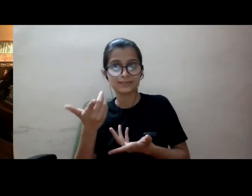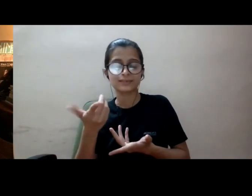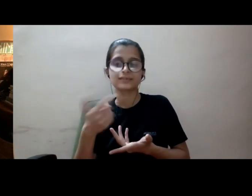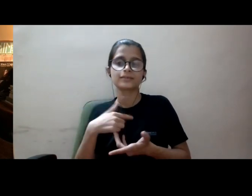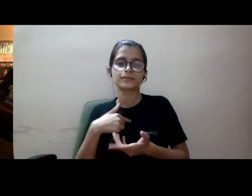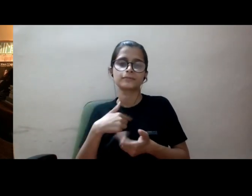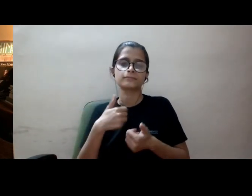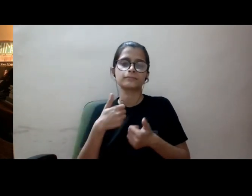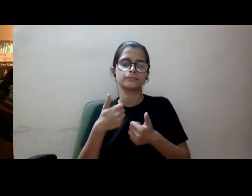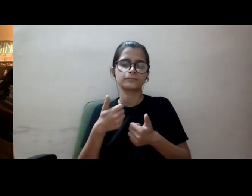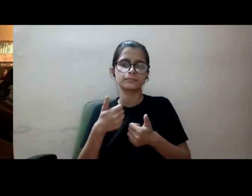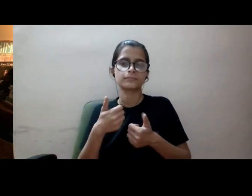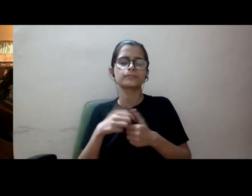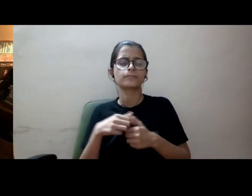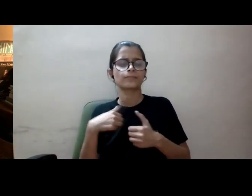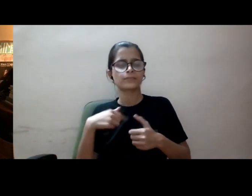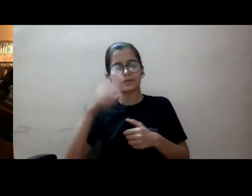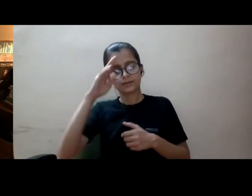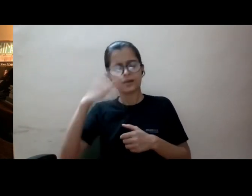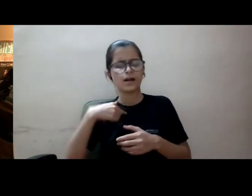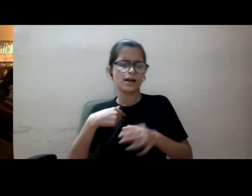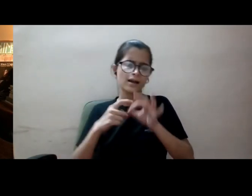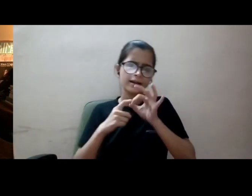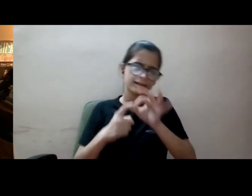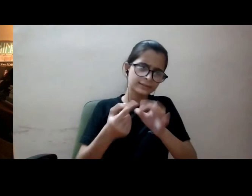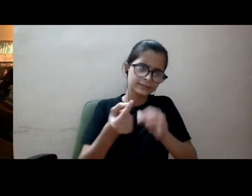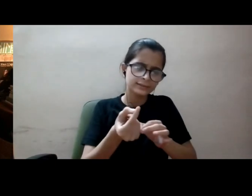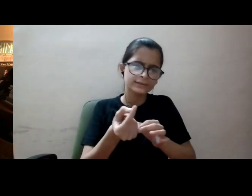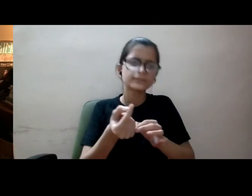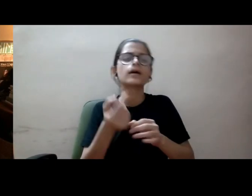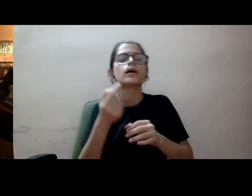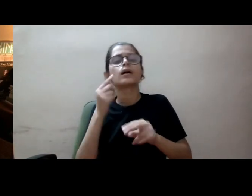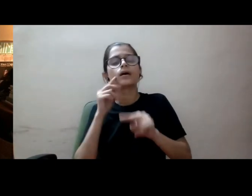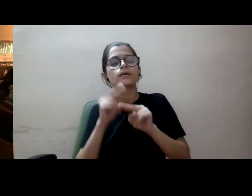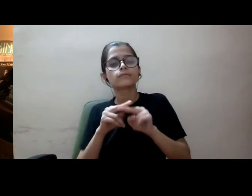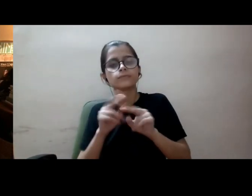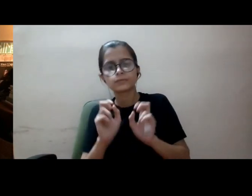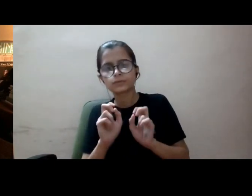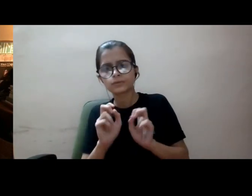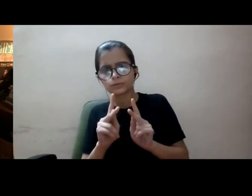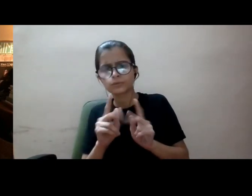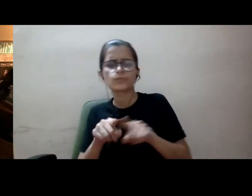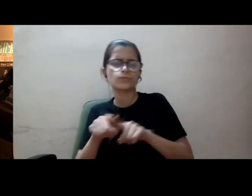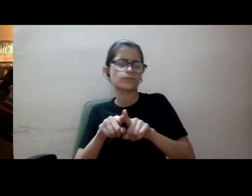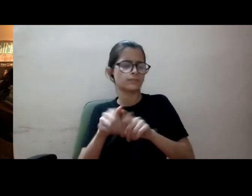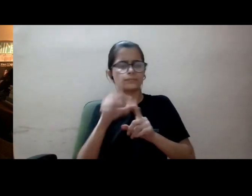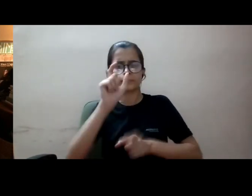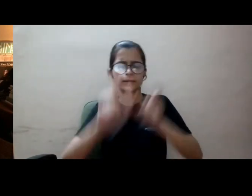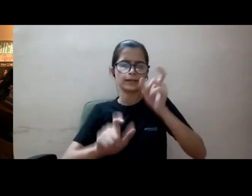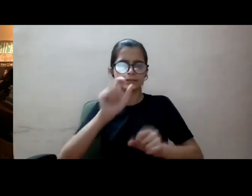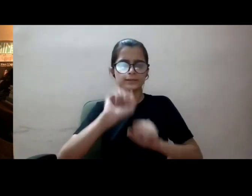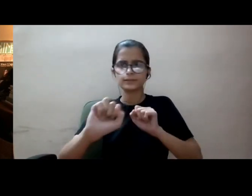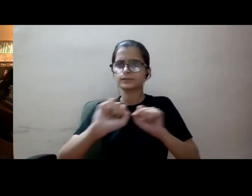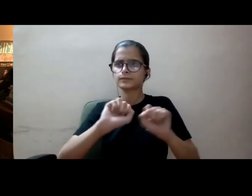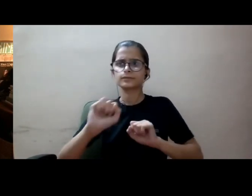I'm Gunjan, not Aparna. I was just asking, sir, if it is okay. I mean, even those people who